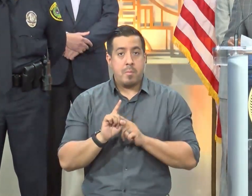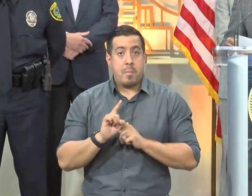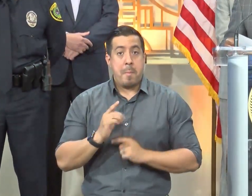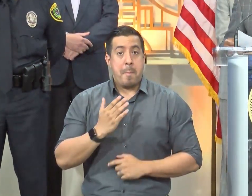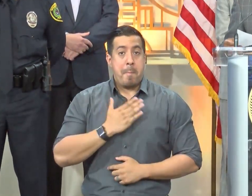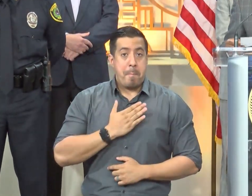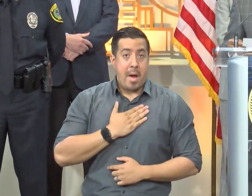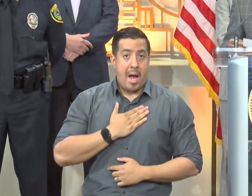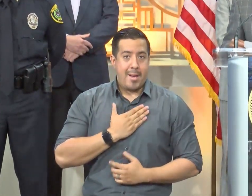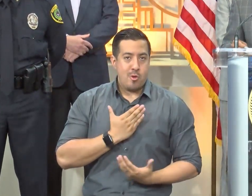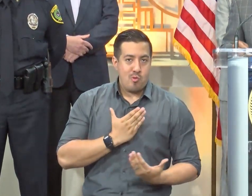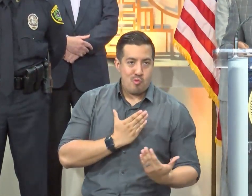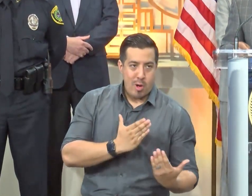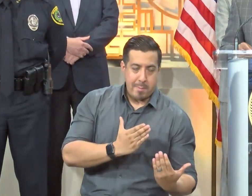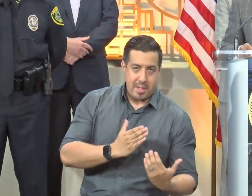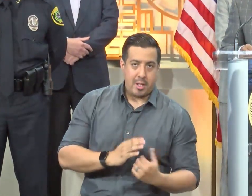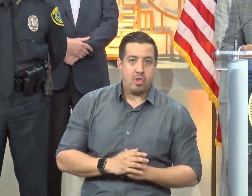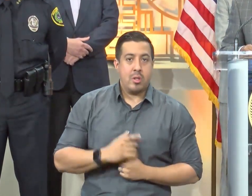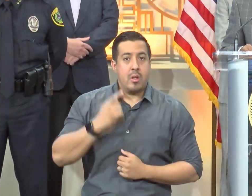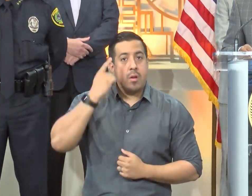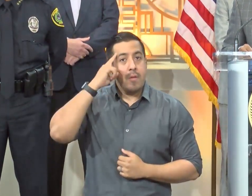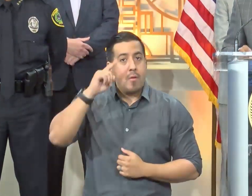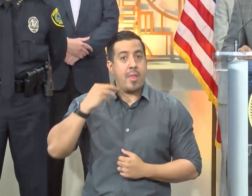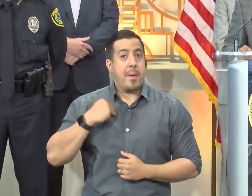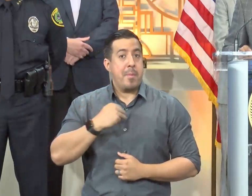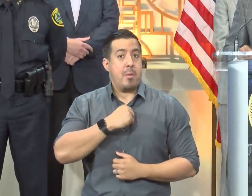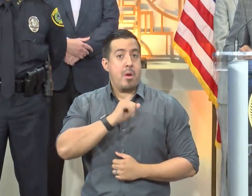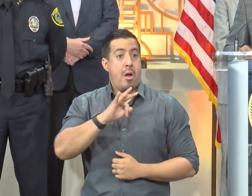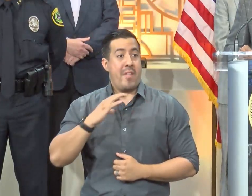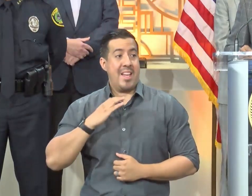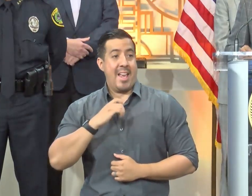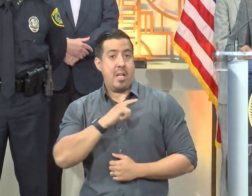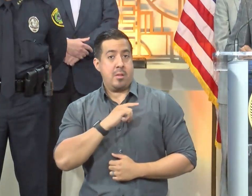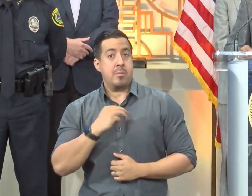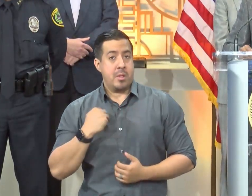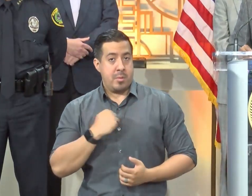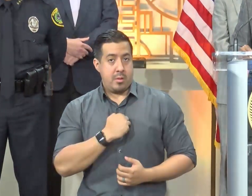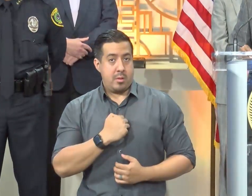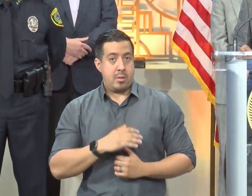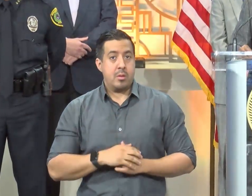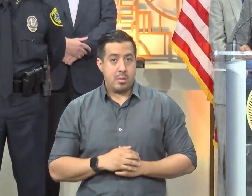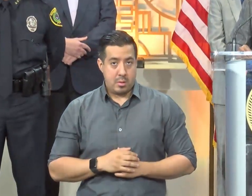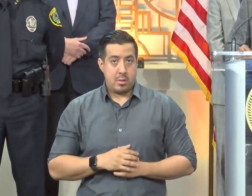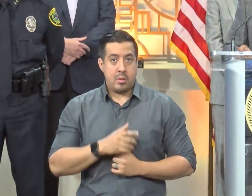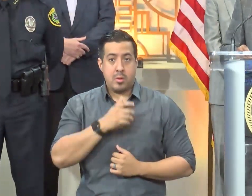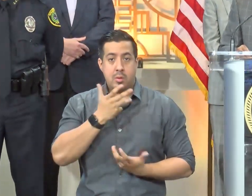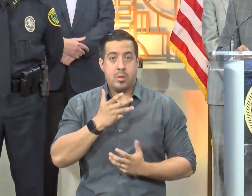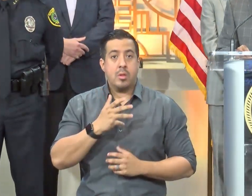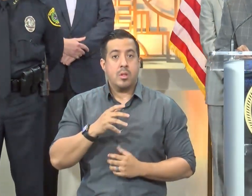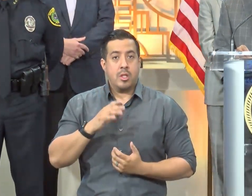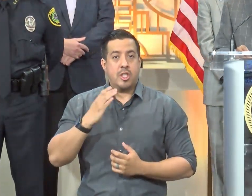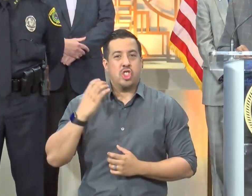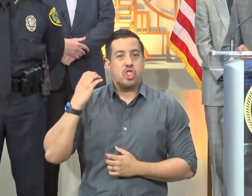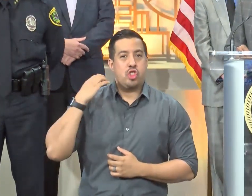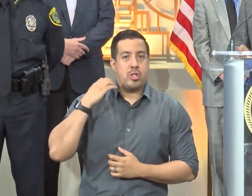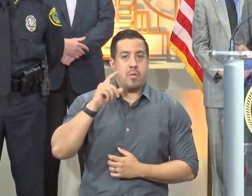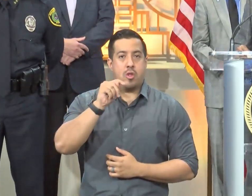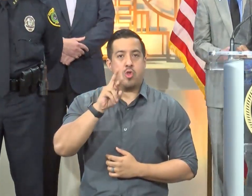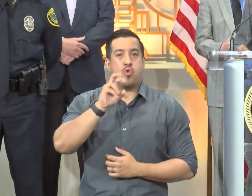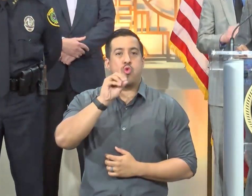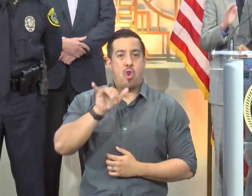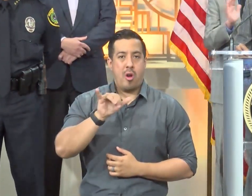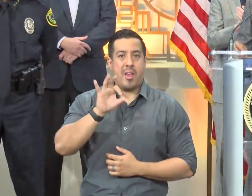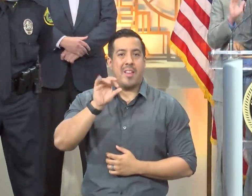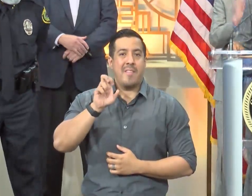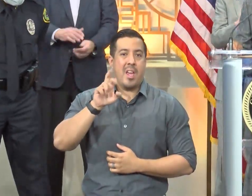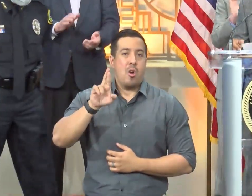my recommendation to the members of the City Council, none other than Chief Troy